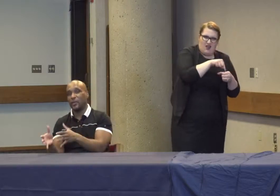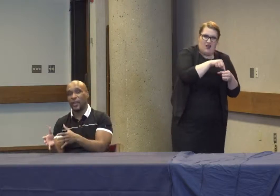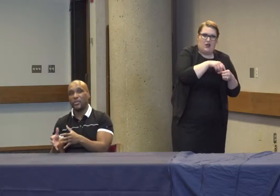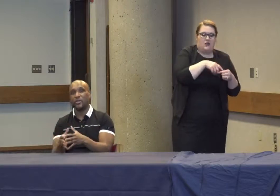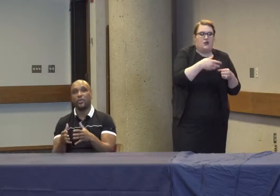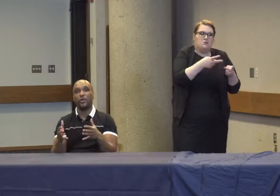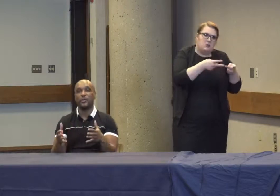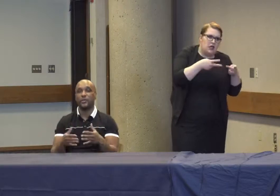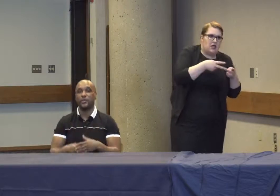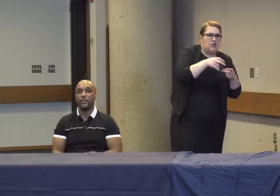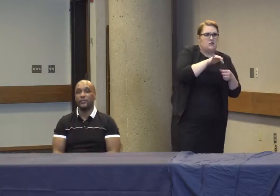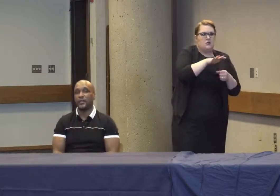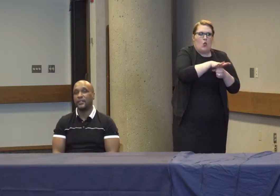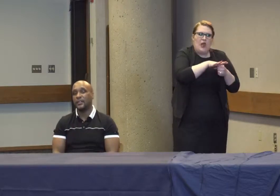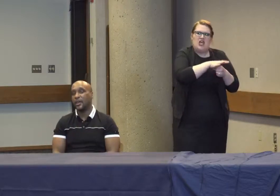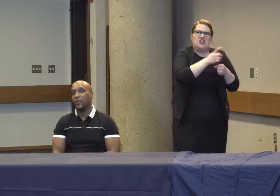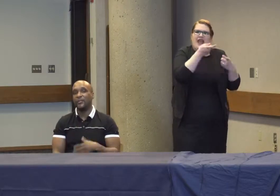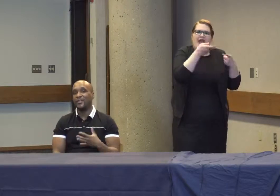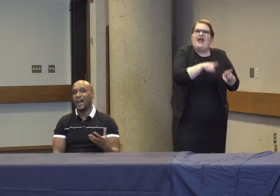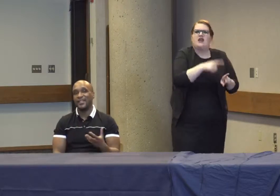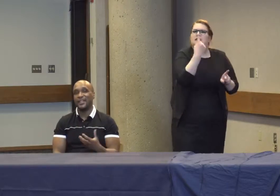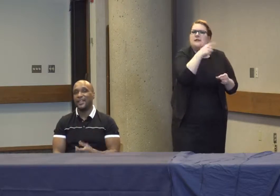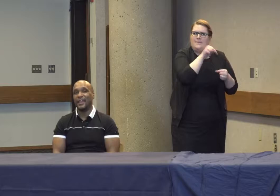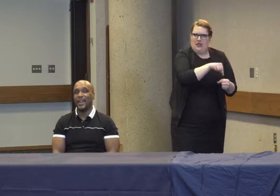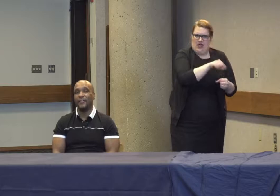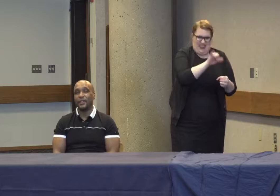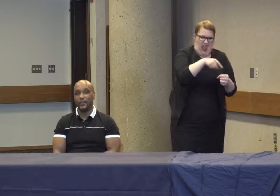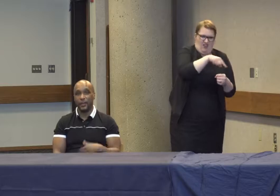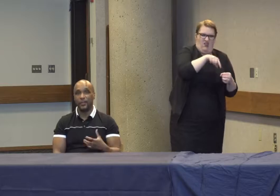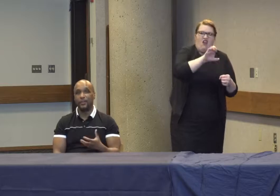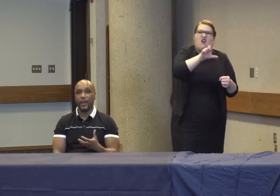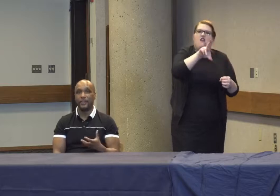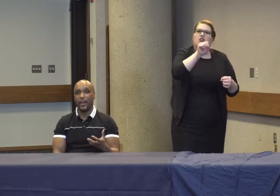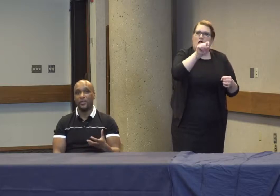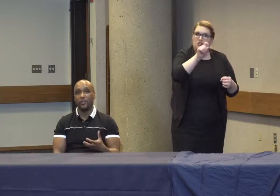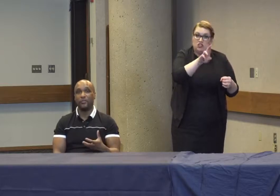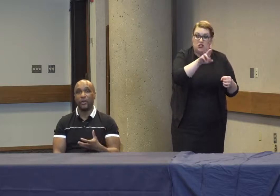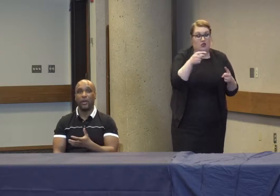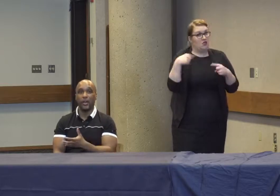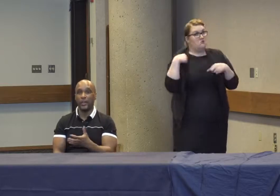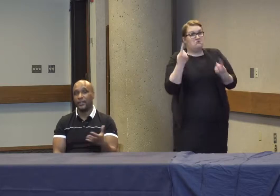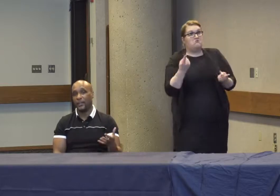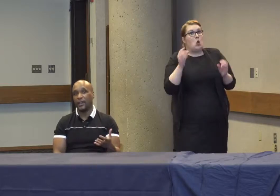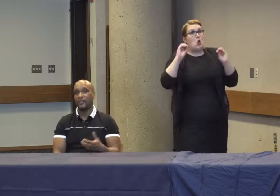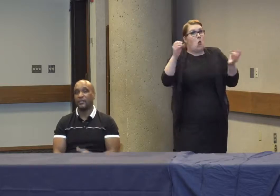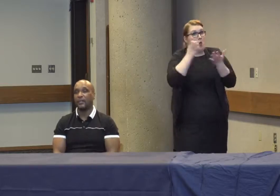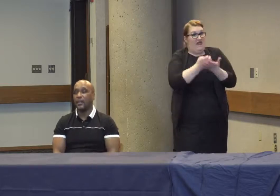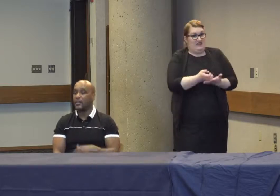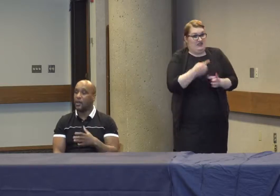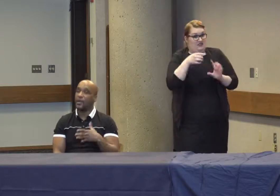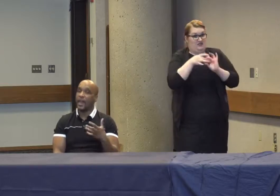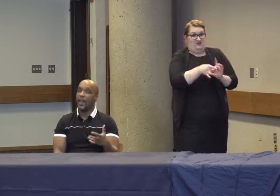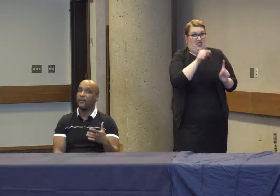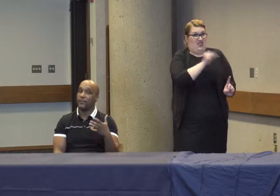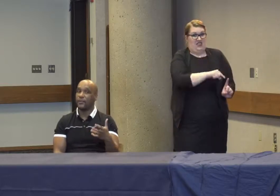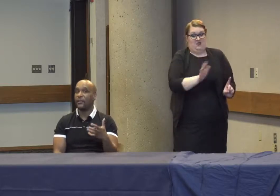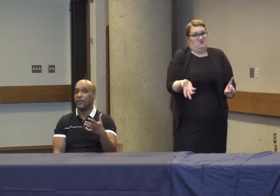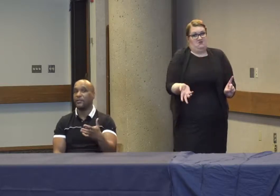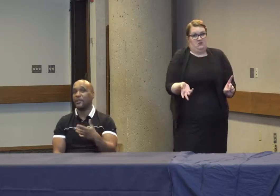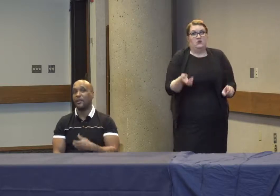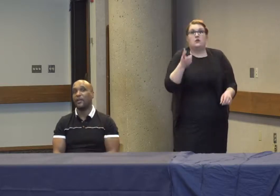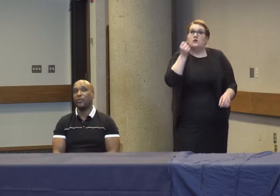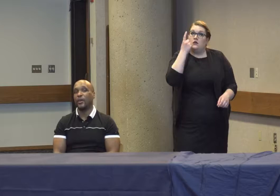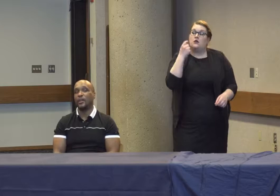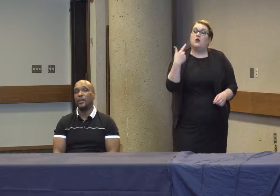a location, or a particular event. We've not seen any evidence based upon that so far in the cases. Now, we have been